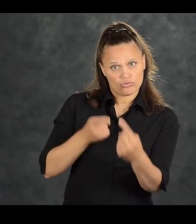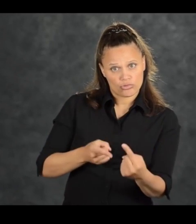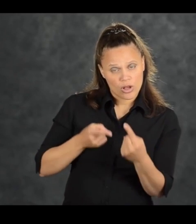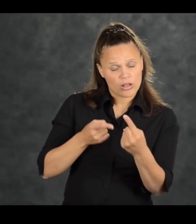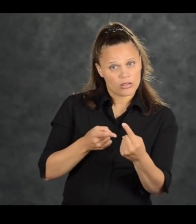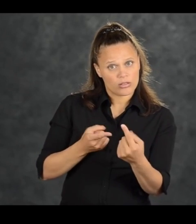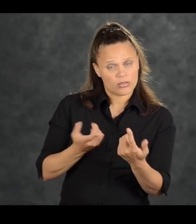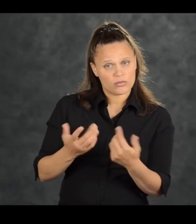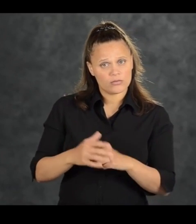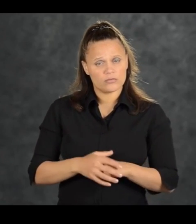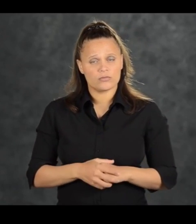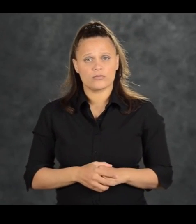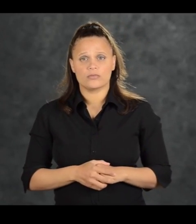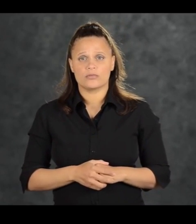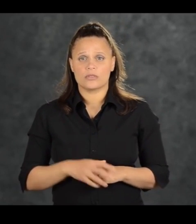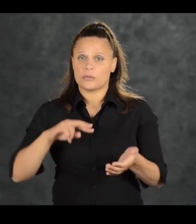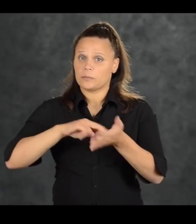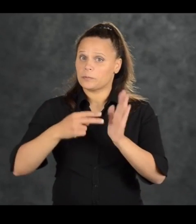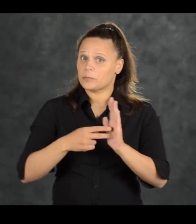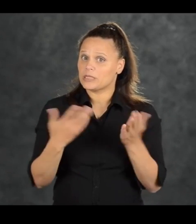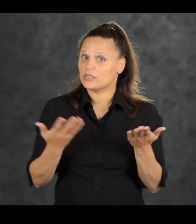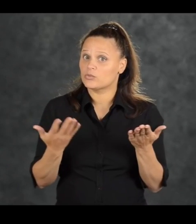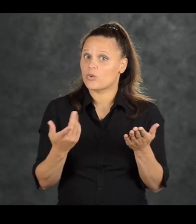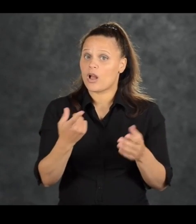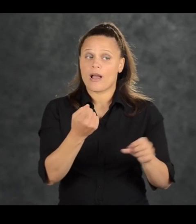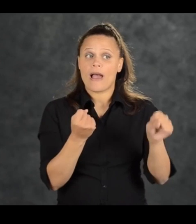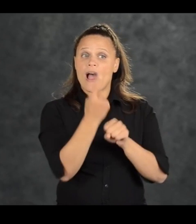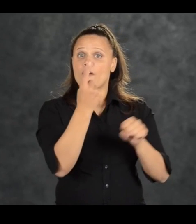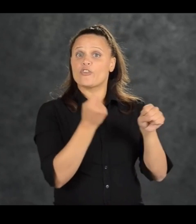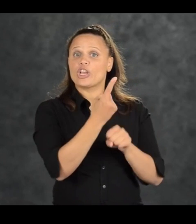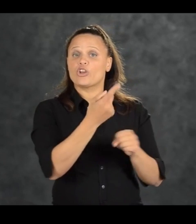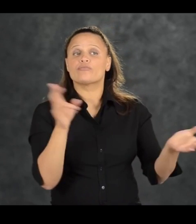and success and even their struggles are being dealt with.